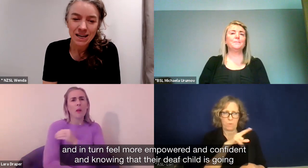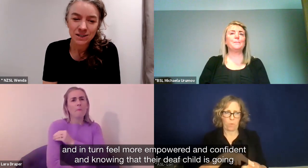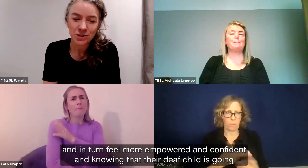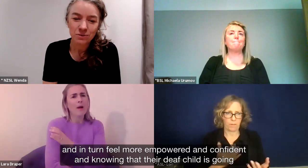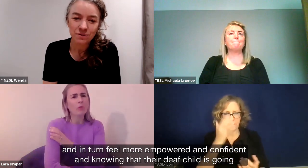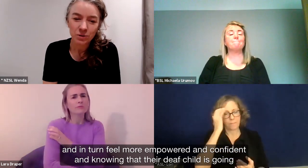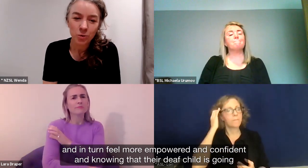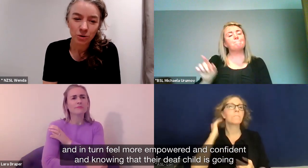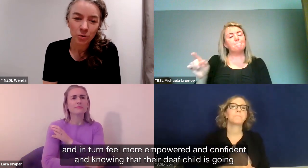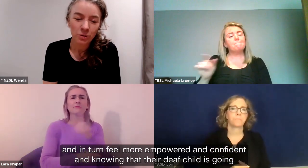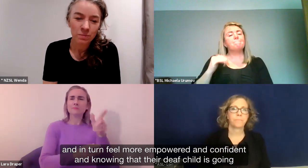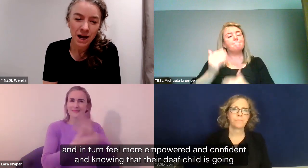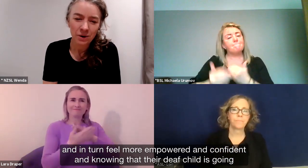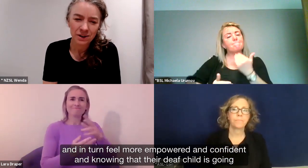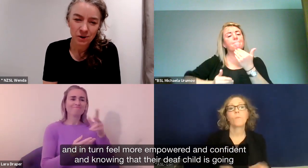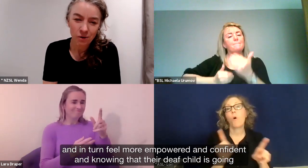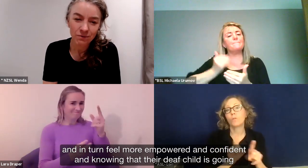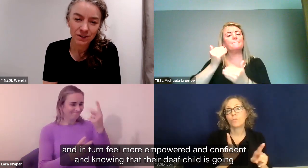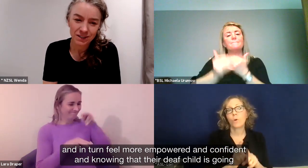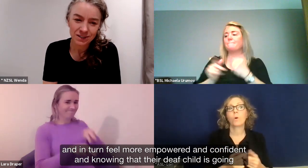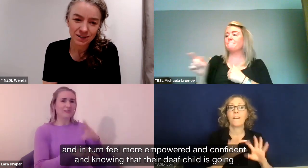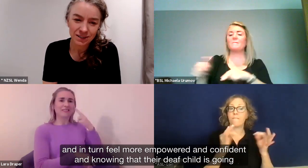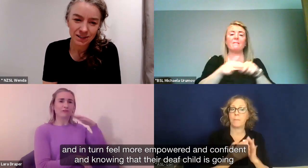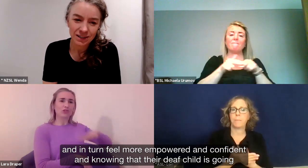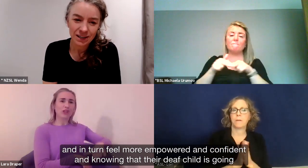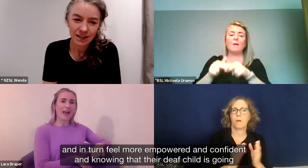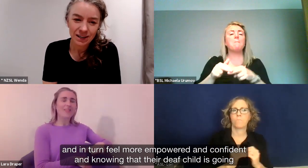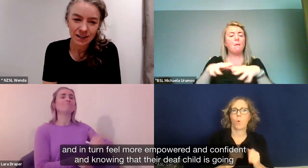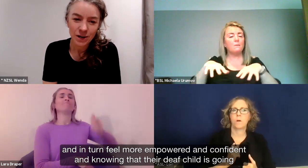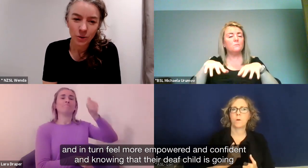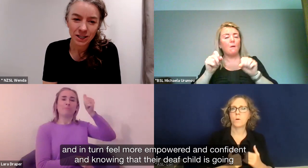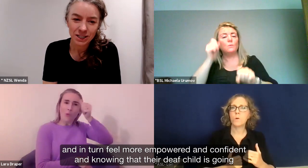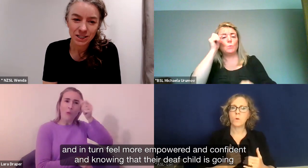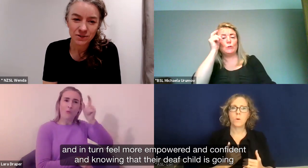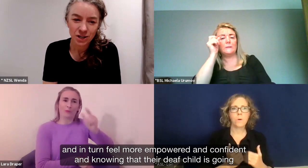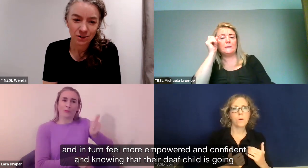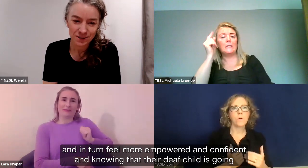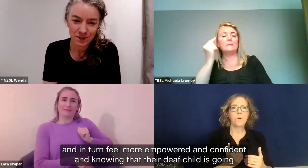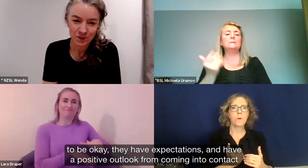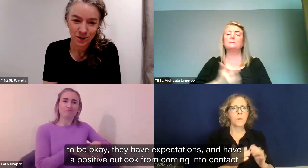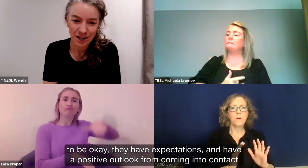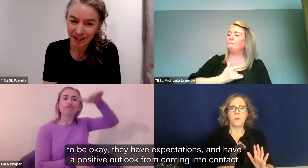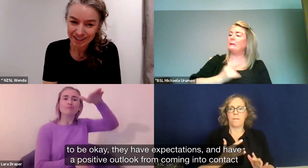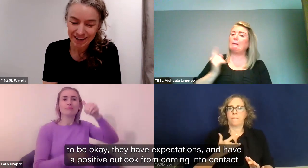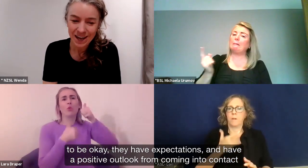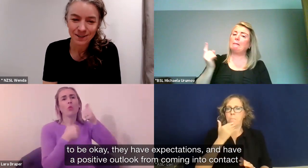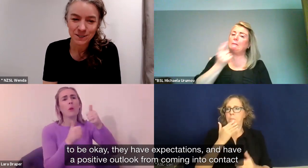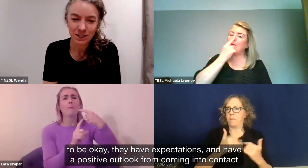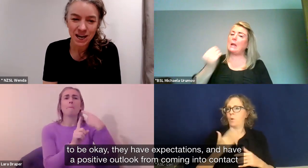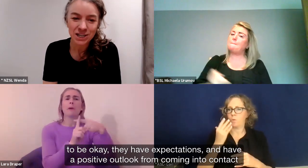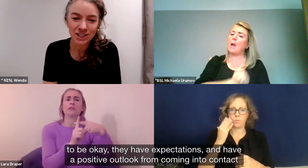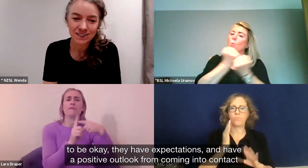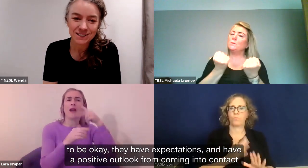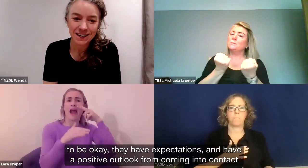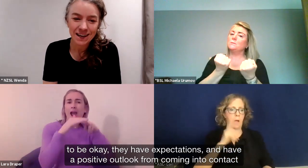bit and in turn feel more and more empowered and confident and knowing that their deaf child is going to be okay. They have